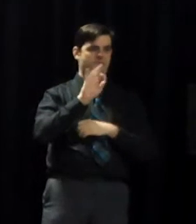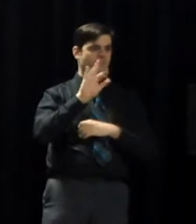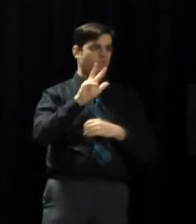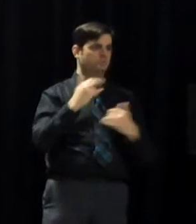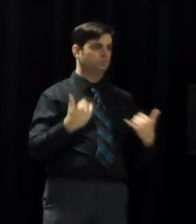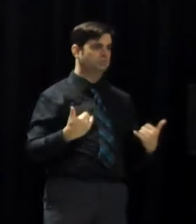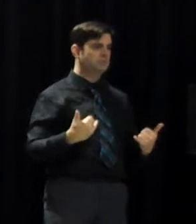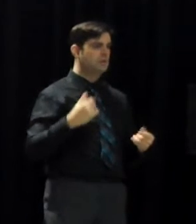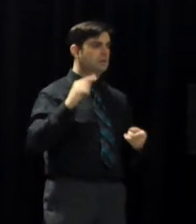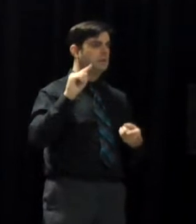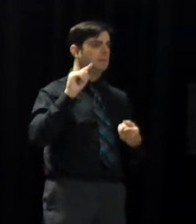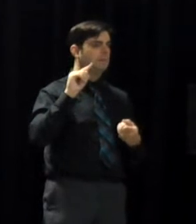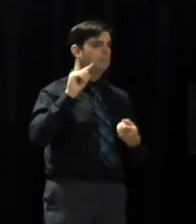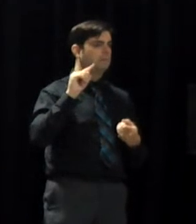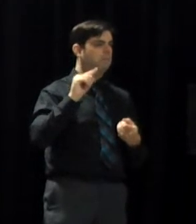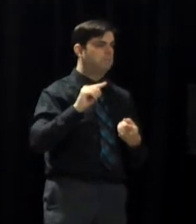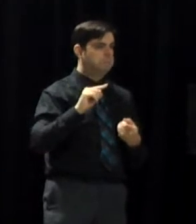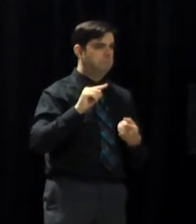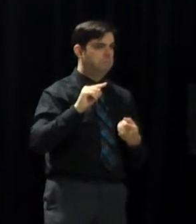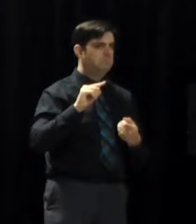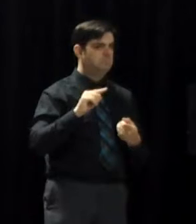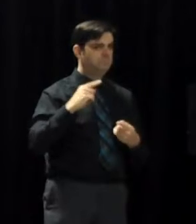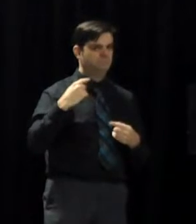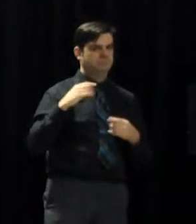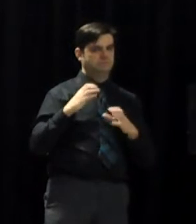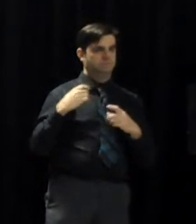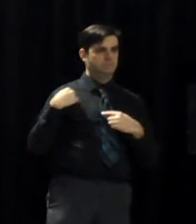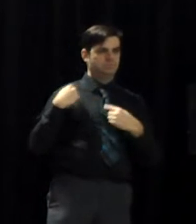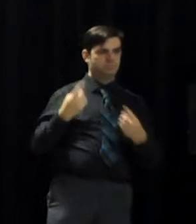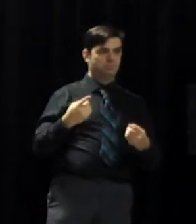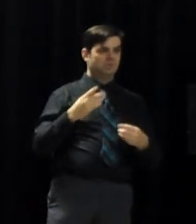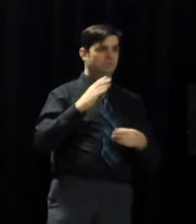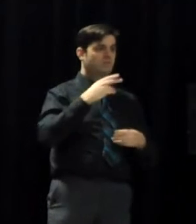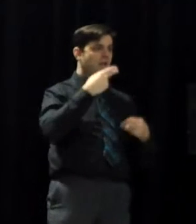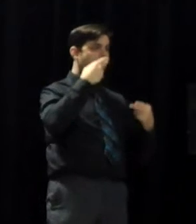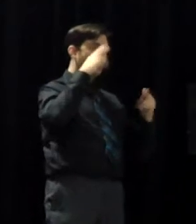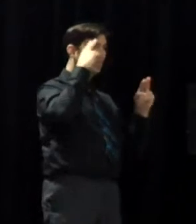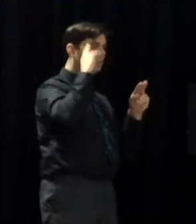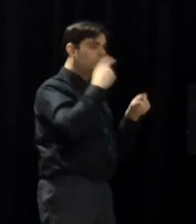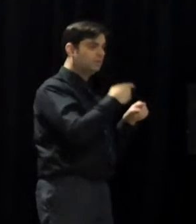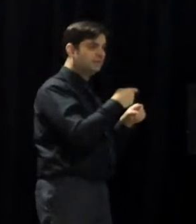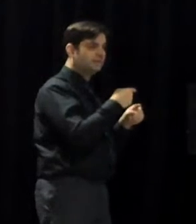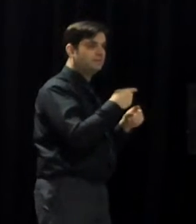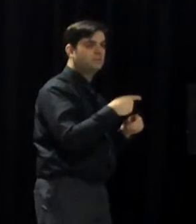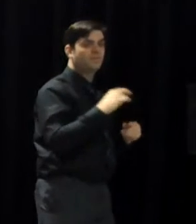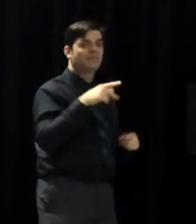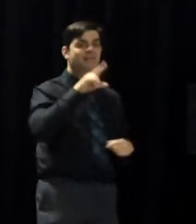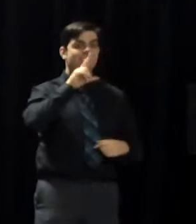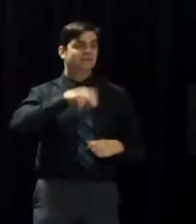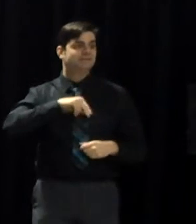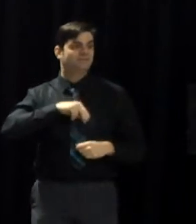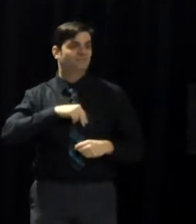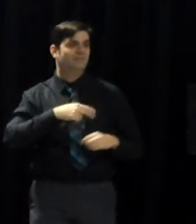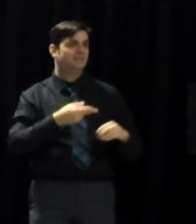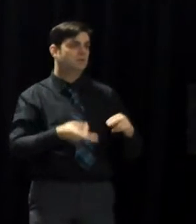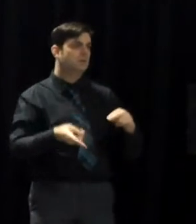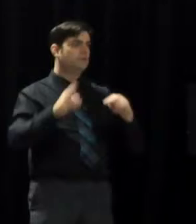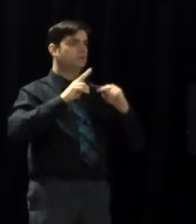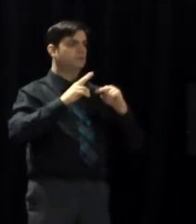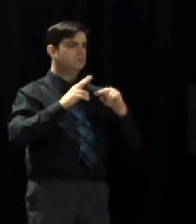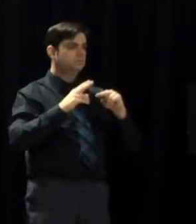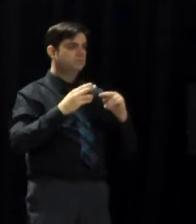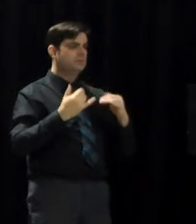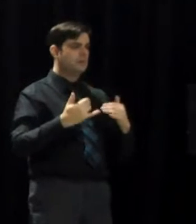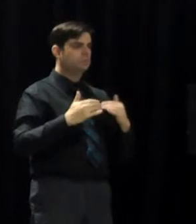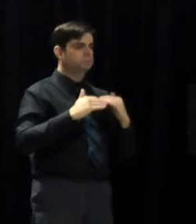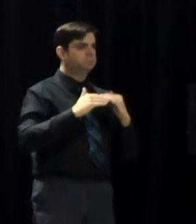We've had a surge from where the Halloween surge brought us here, Thanksgiving surge has brought us here. We've kind of flattened off.